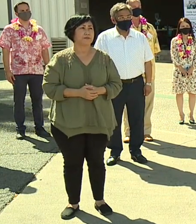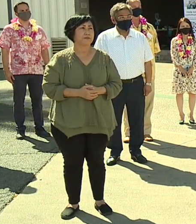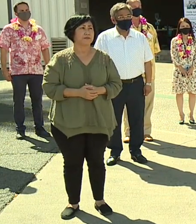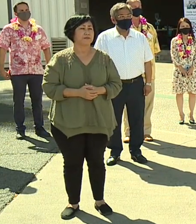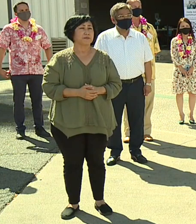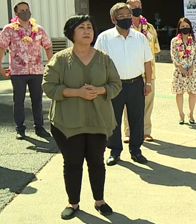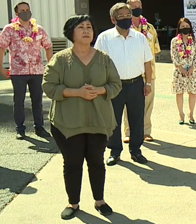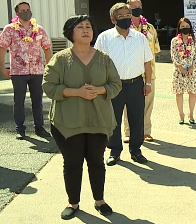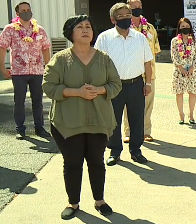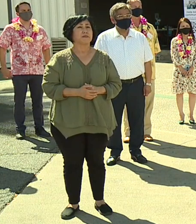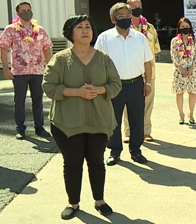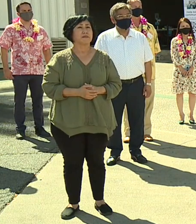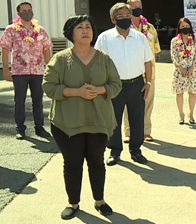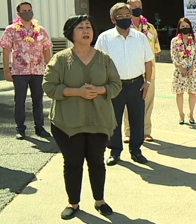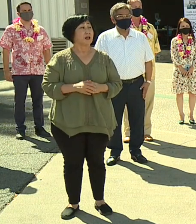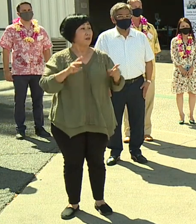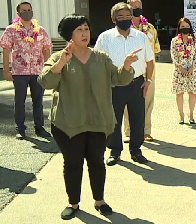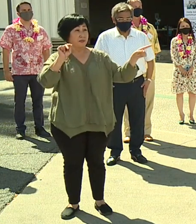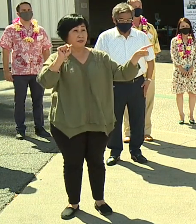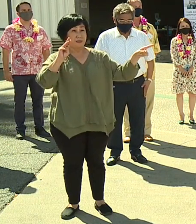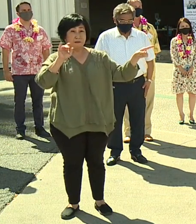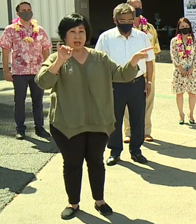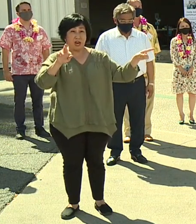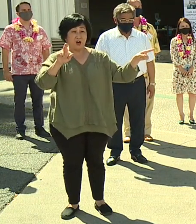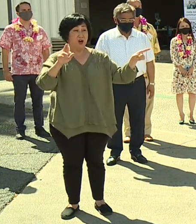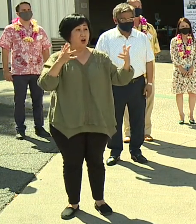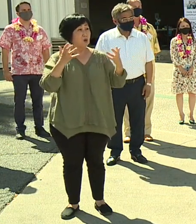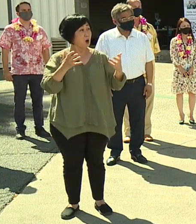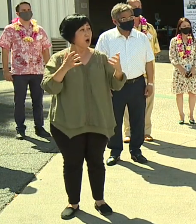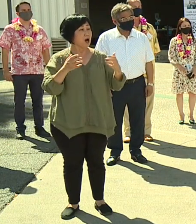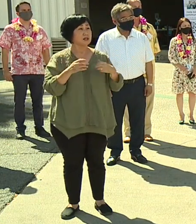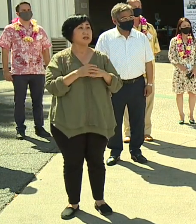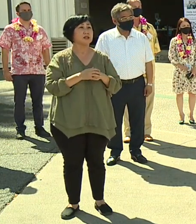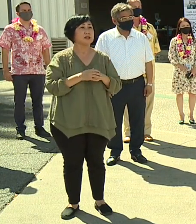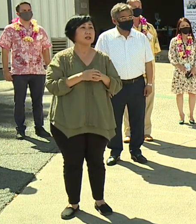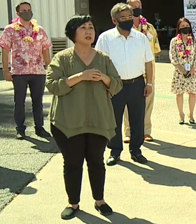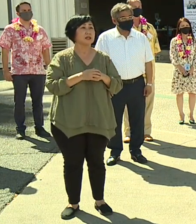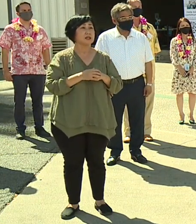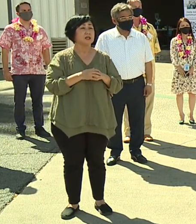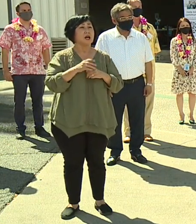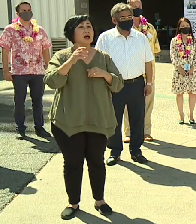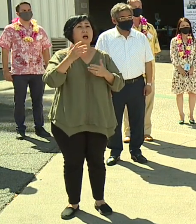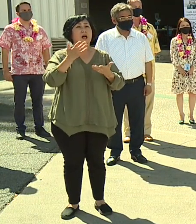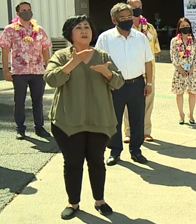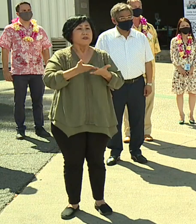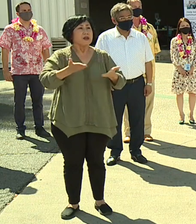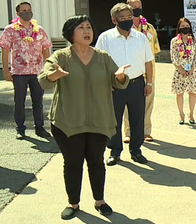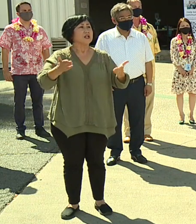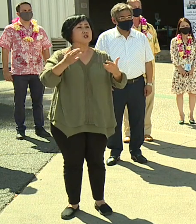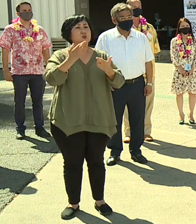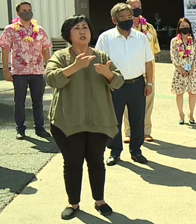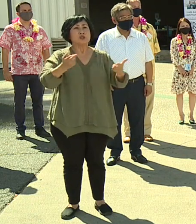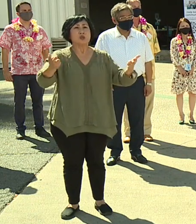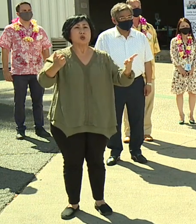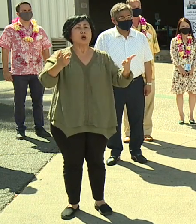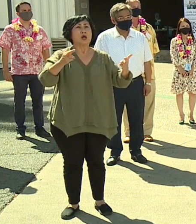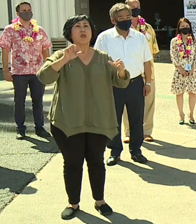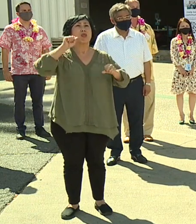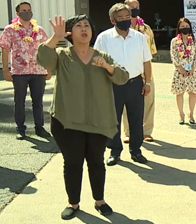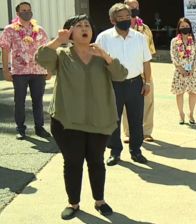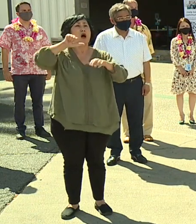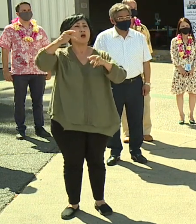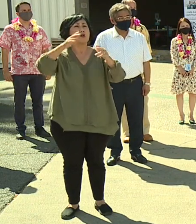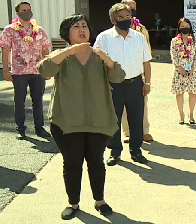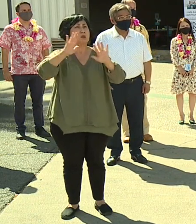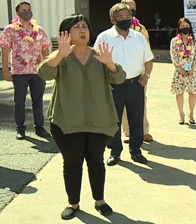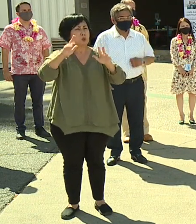And at the same time, the mayor did not want to take resources away from their community. And so